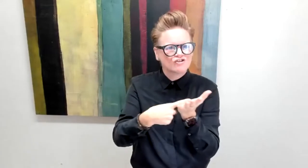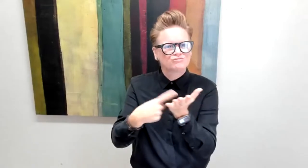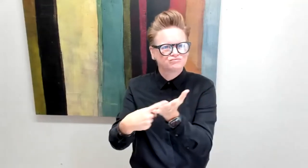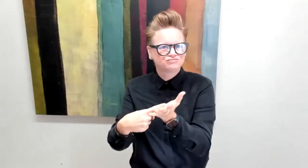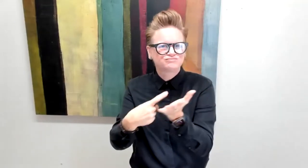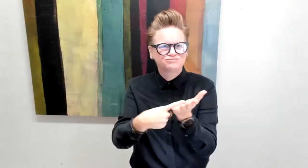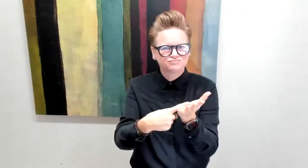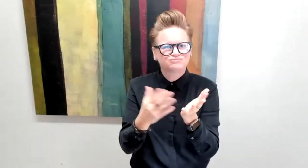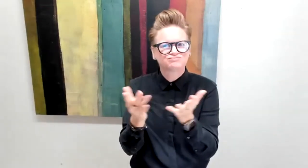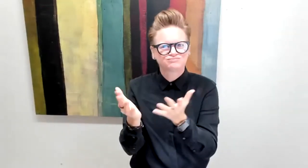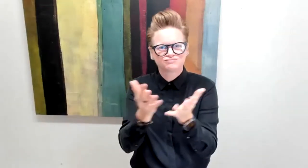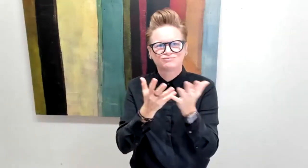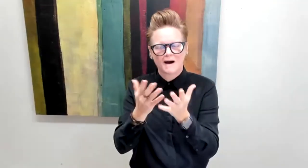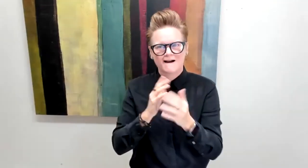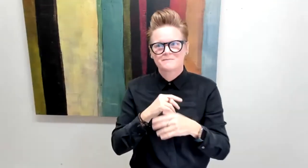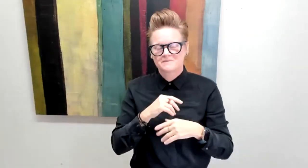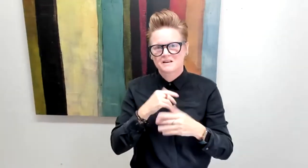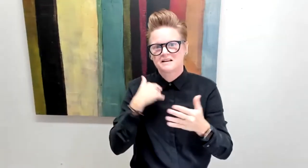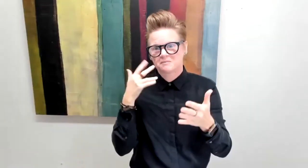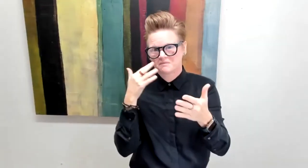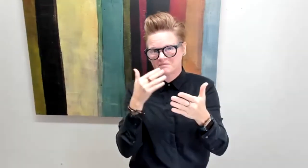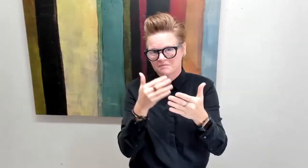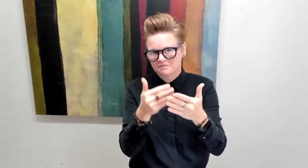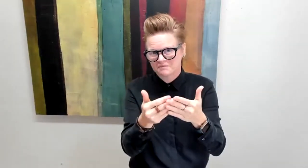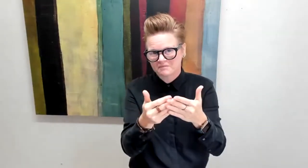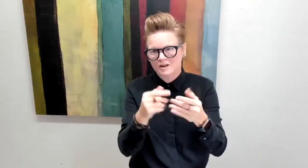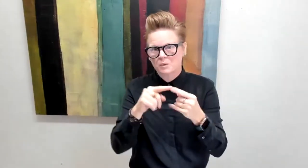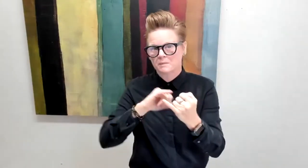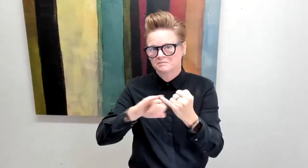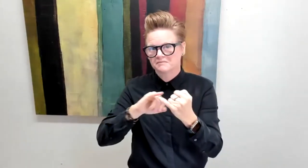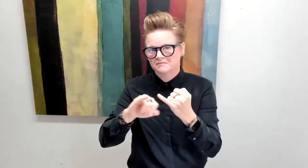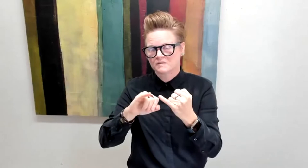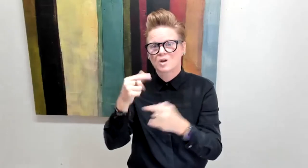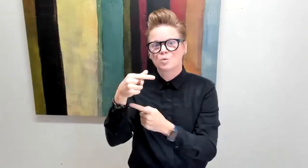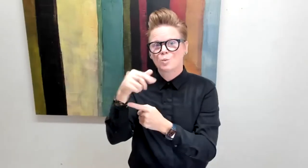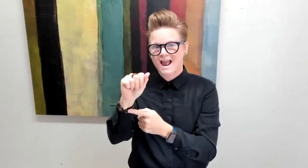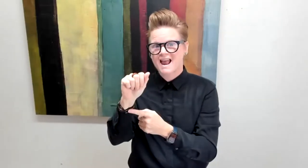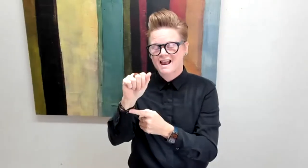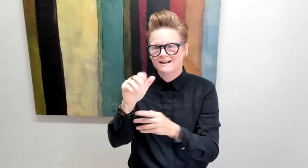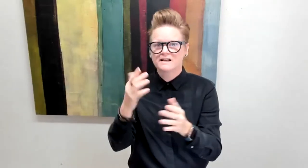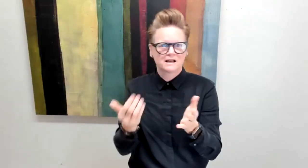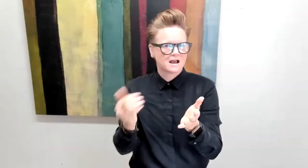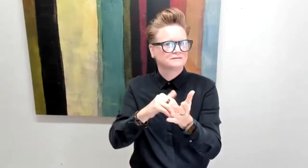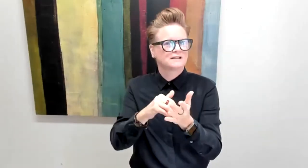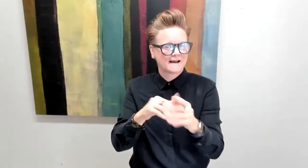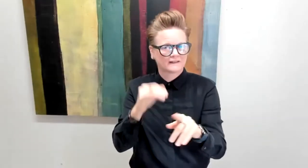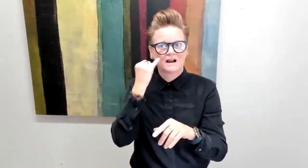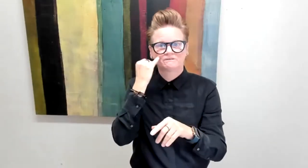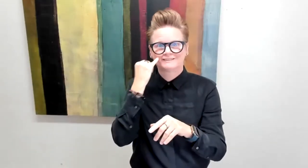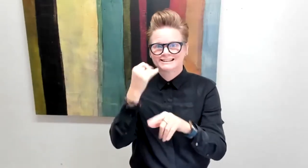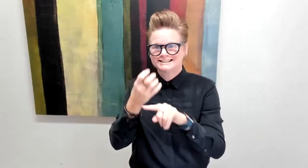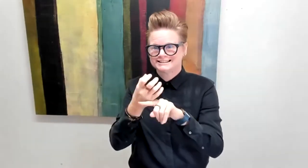is we hope to have a lot of discussion, and as we near the end, we'll have a